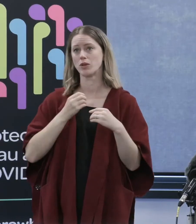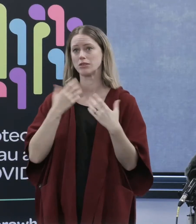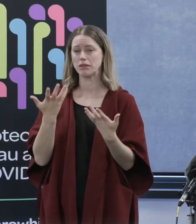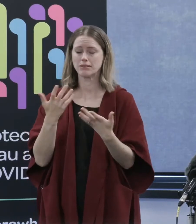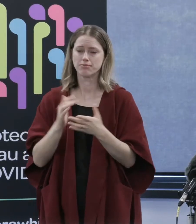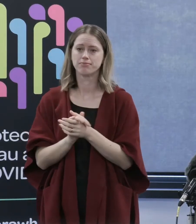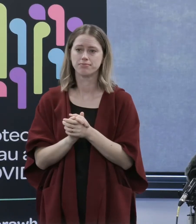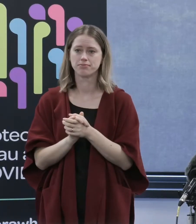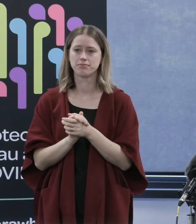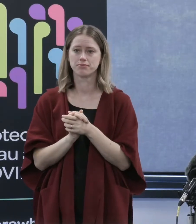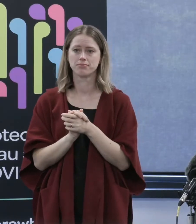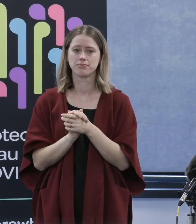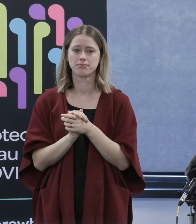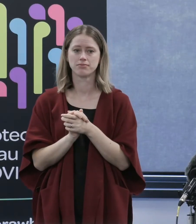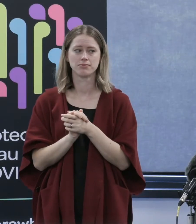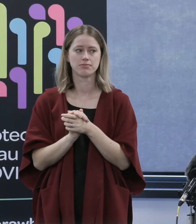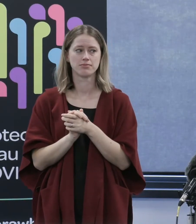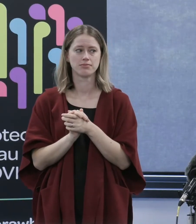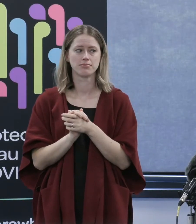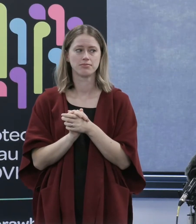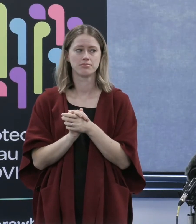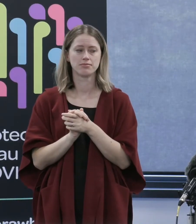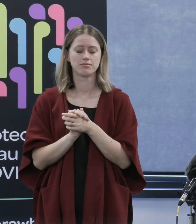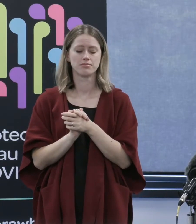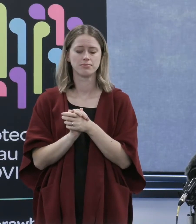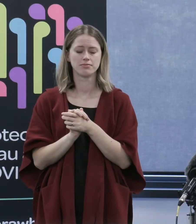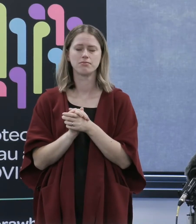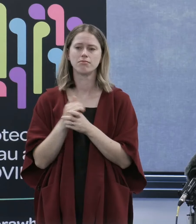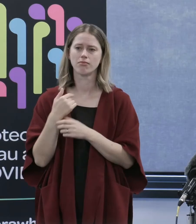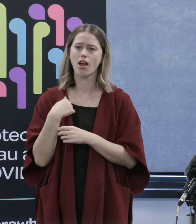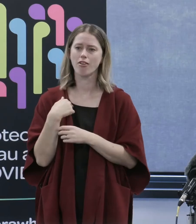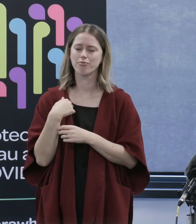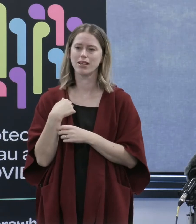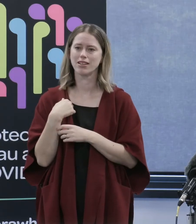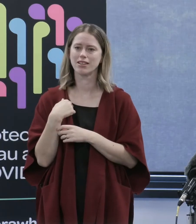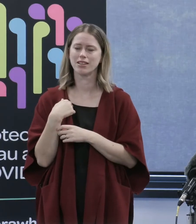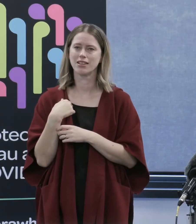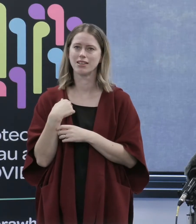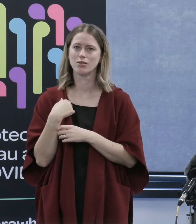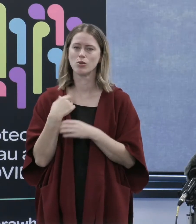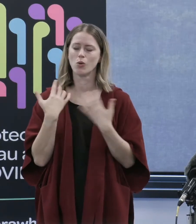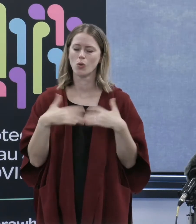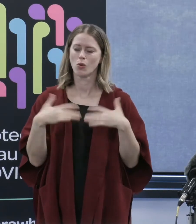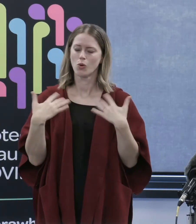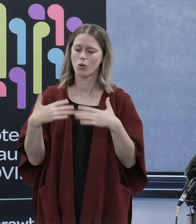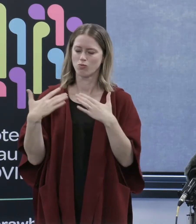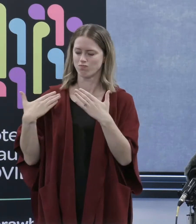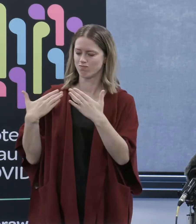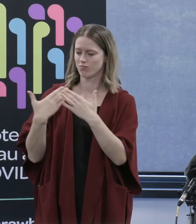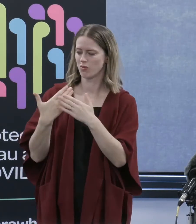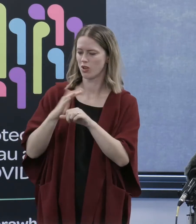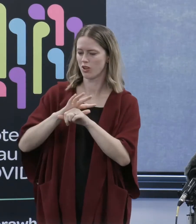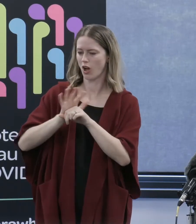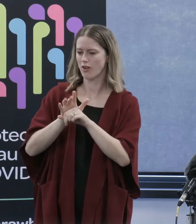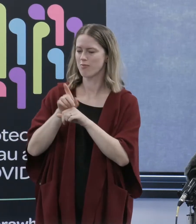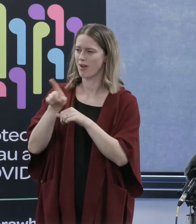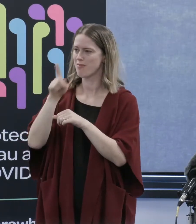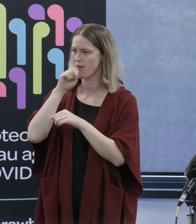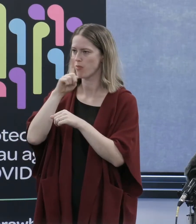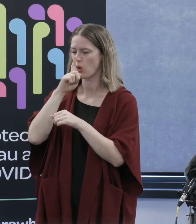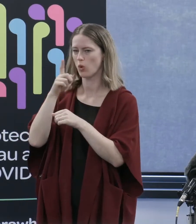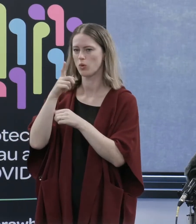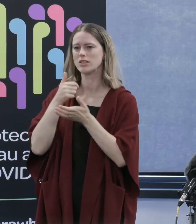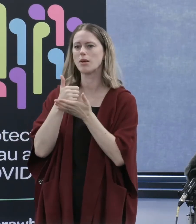express. I've been incredibly heartened throughout the pandemic by the level of support